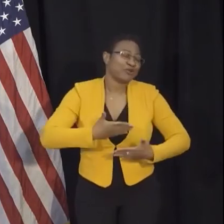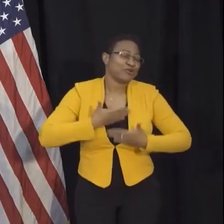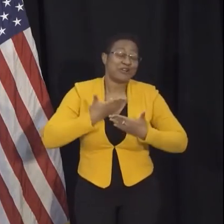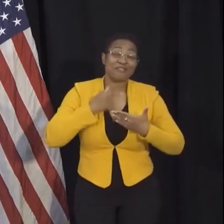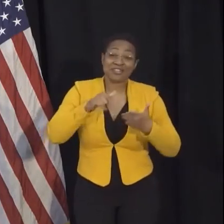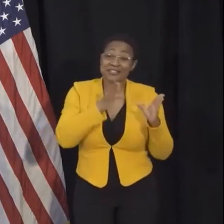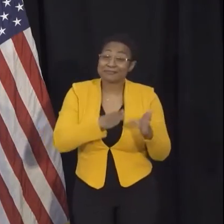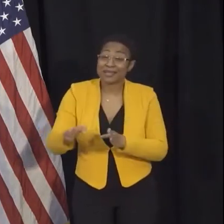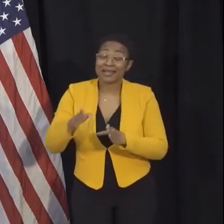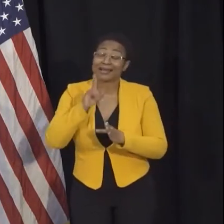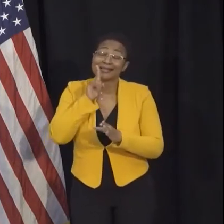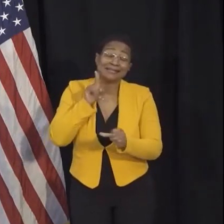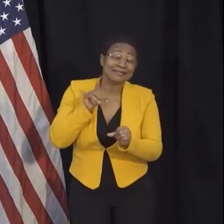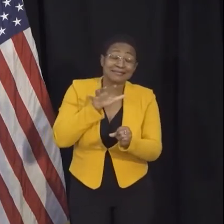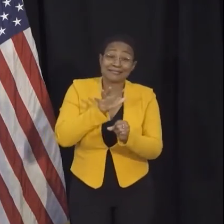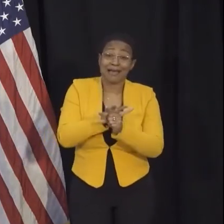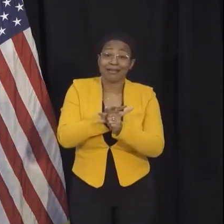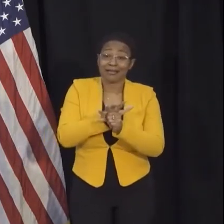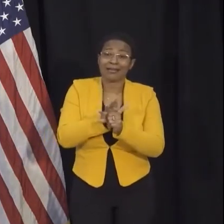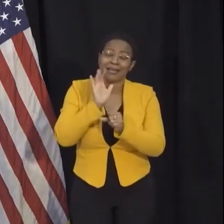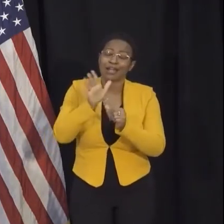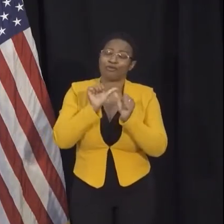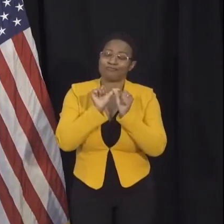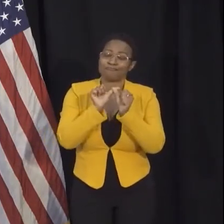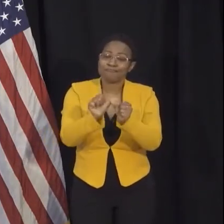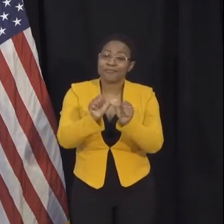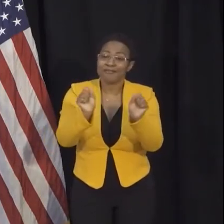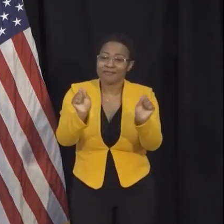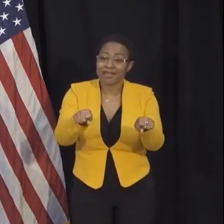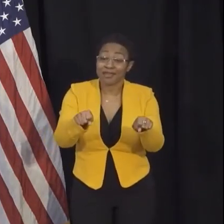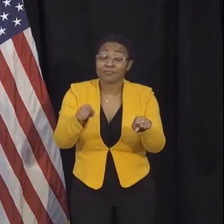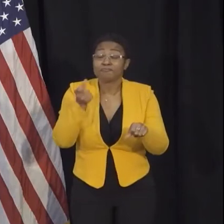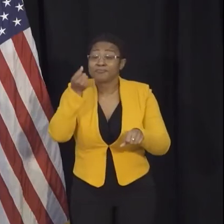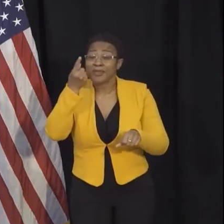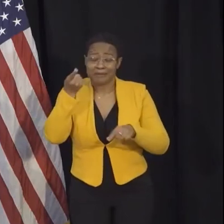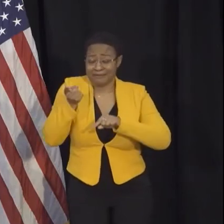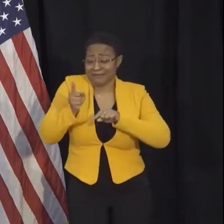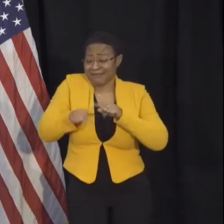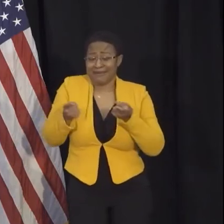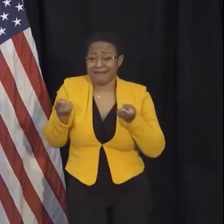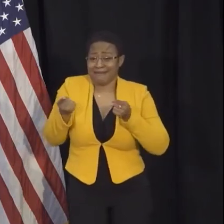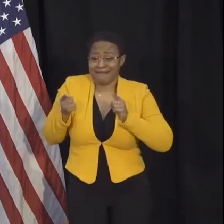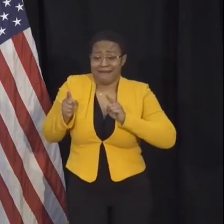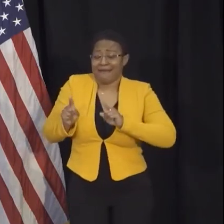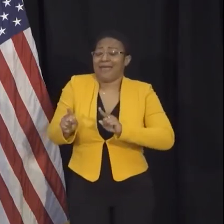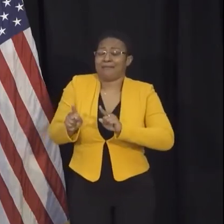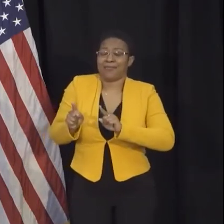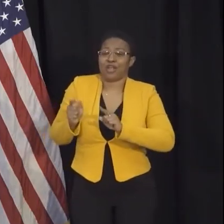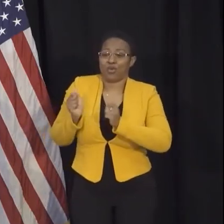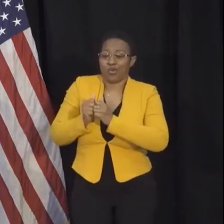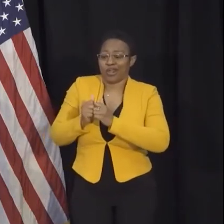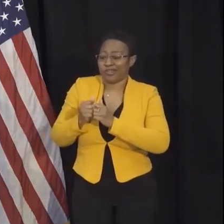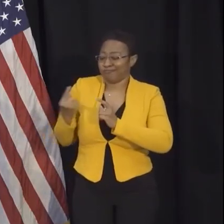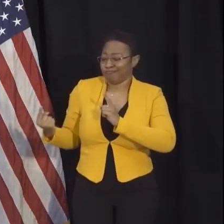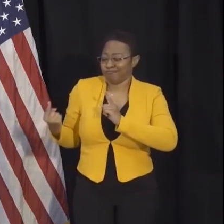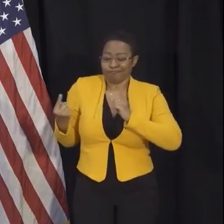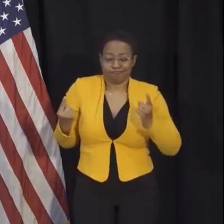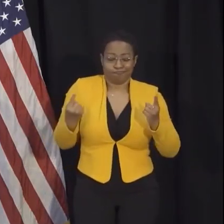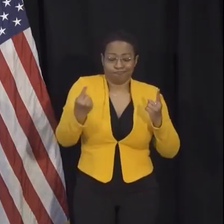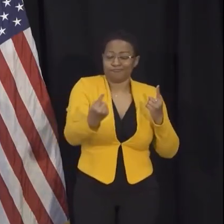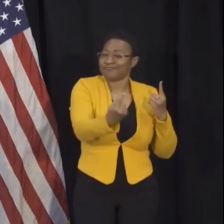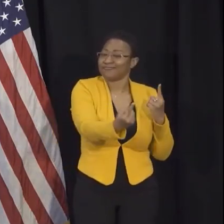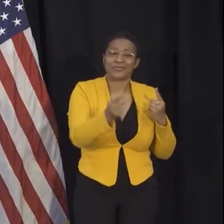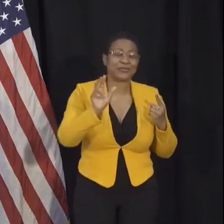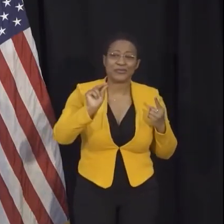this plan is a solid and sustainable one. It could not happen, quite honestly. We can all come together, but the only way that this work